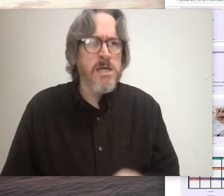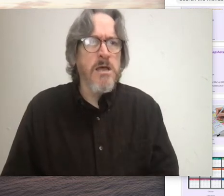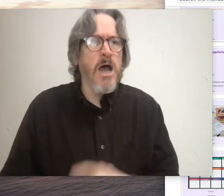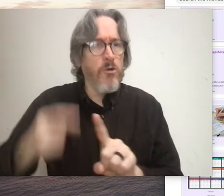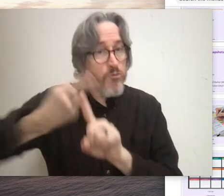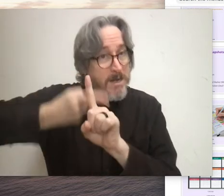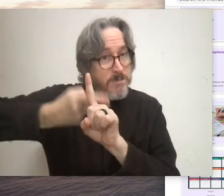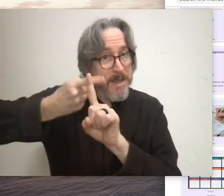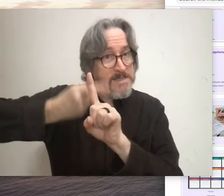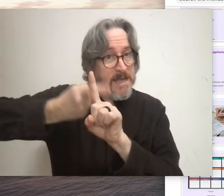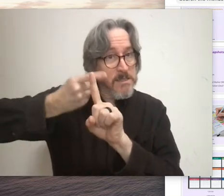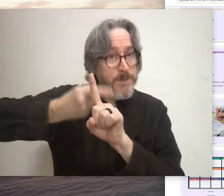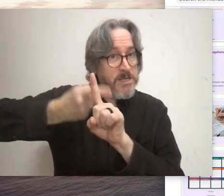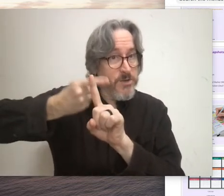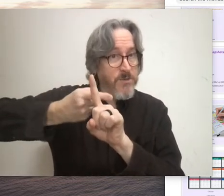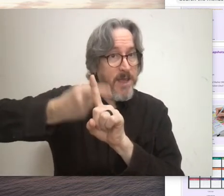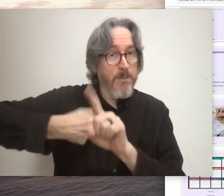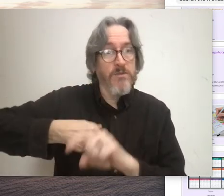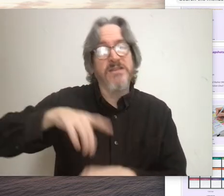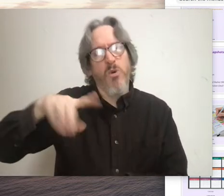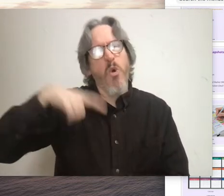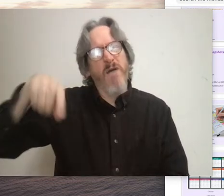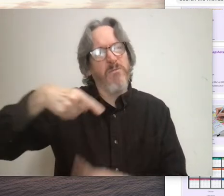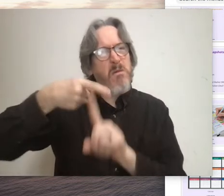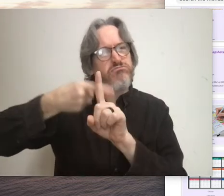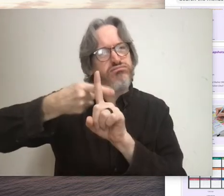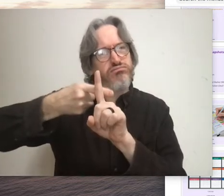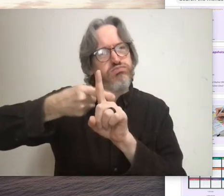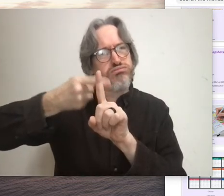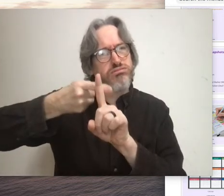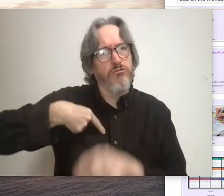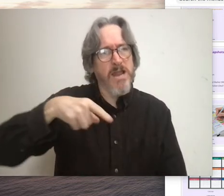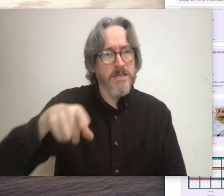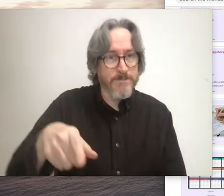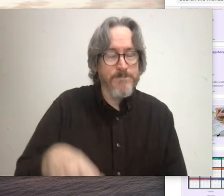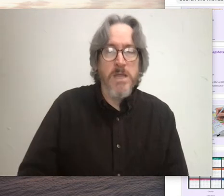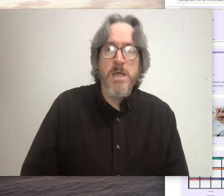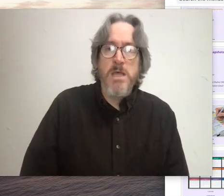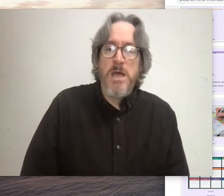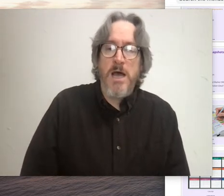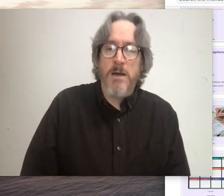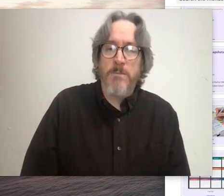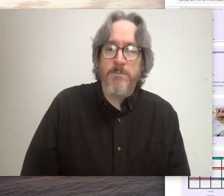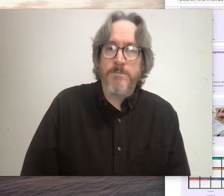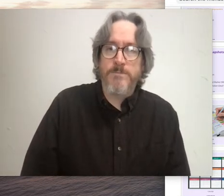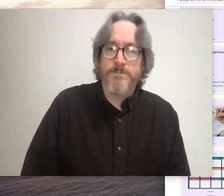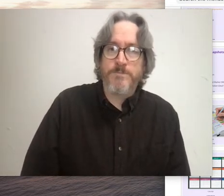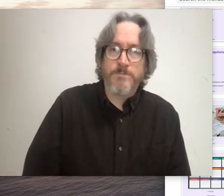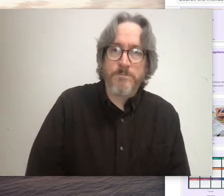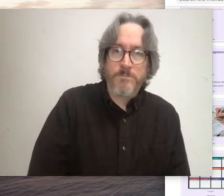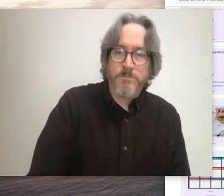signs. Rent makes sense because you have to pay it monthly. So, oh, I have rent.